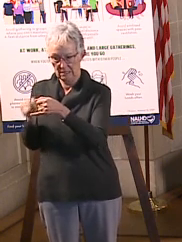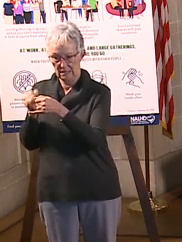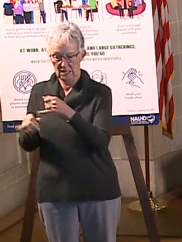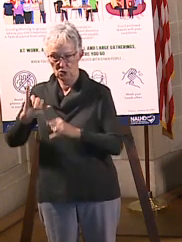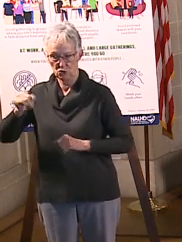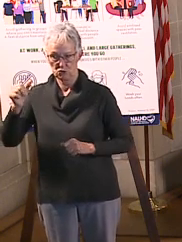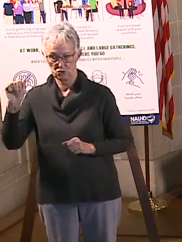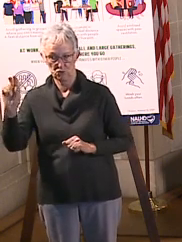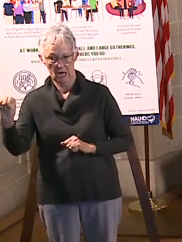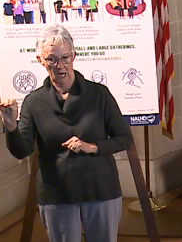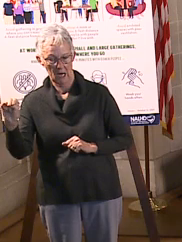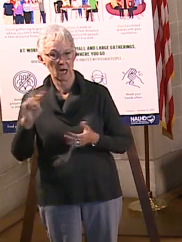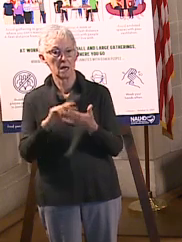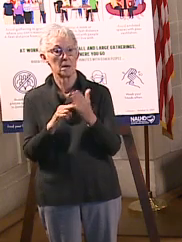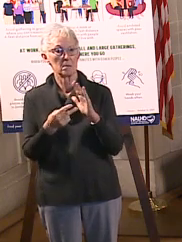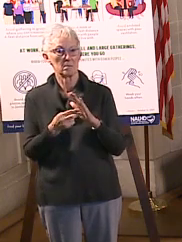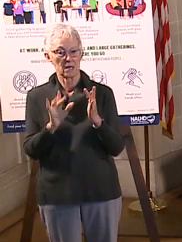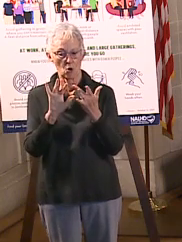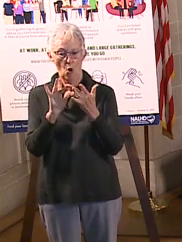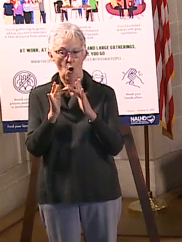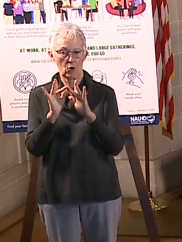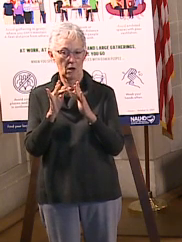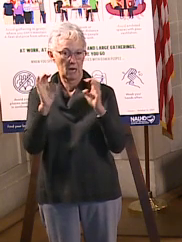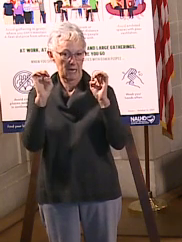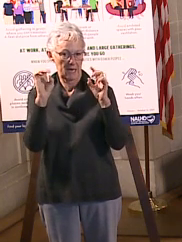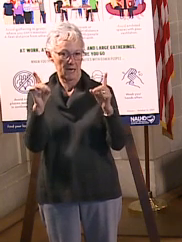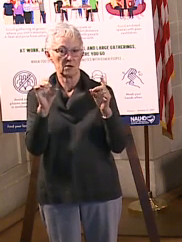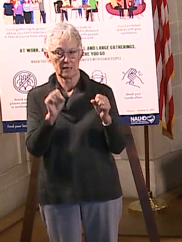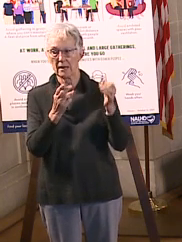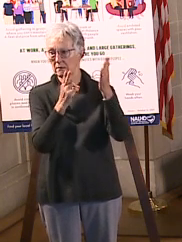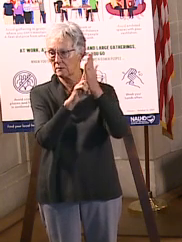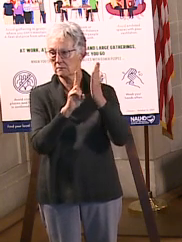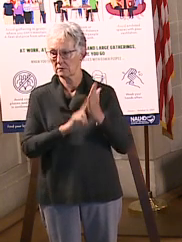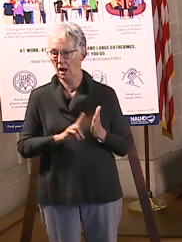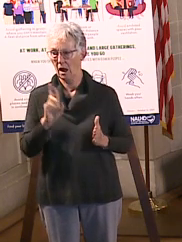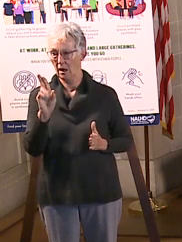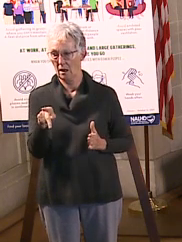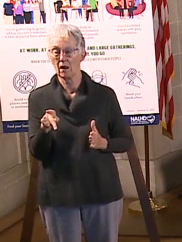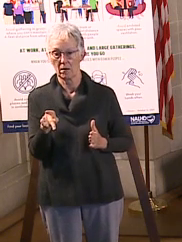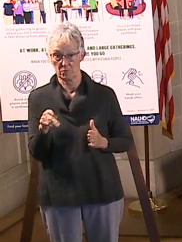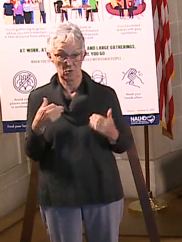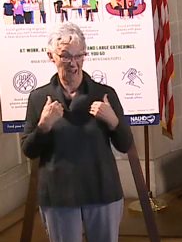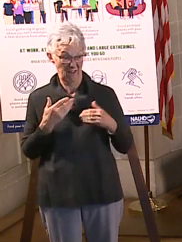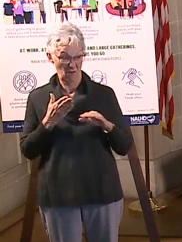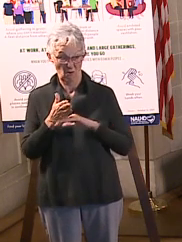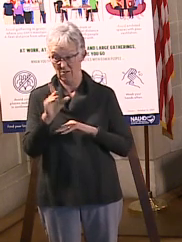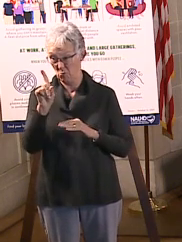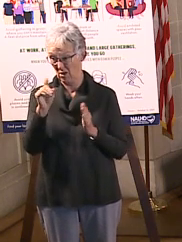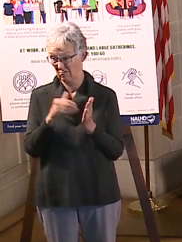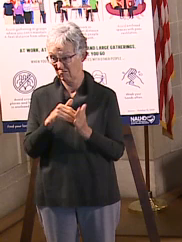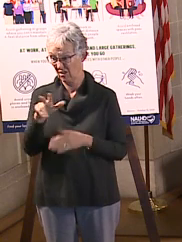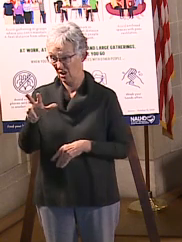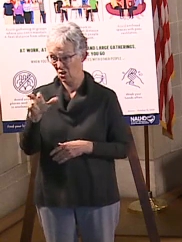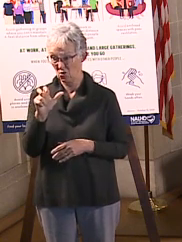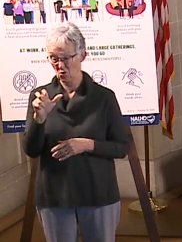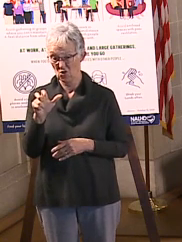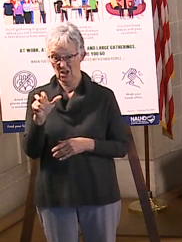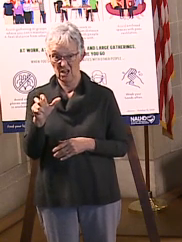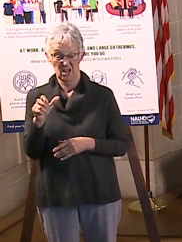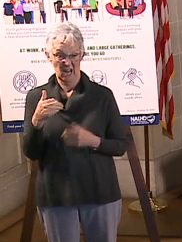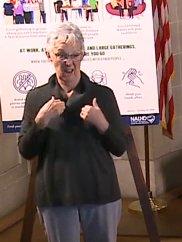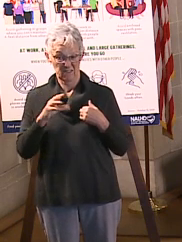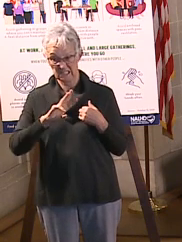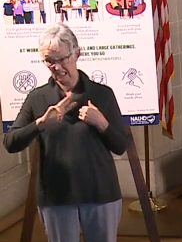for online education signups at Lincoln, in which right now we're over 1,300 students signed up, offering over 60